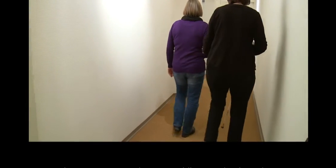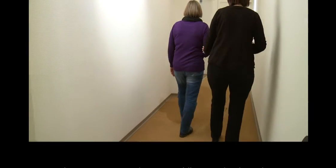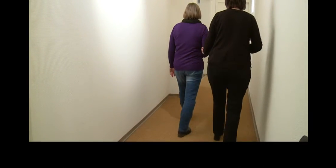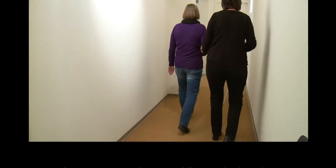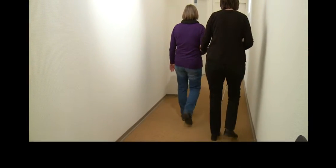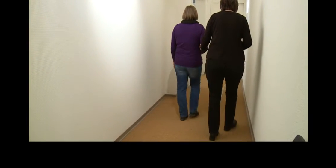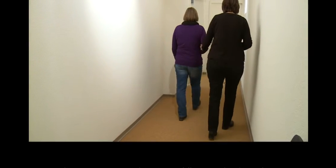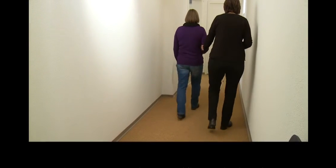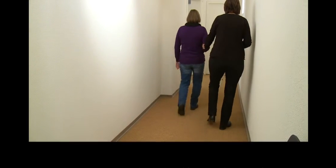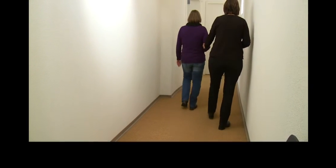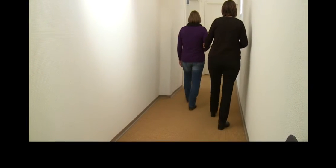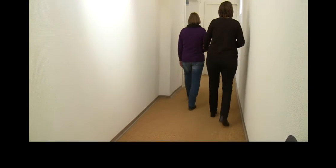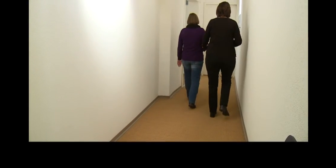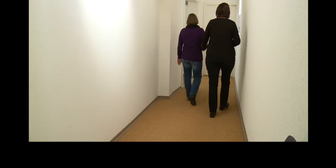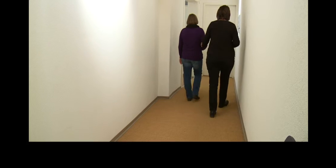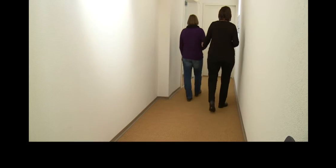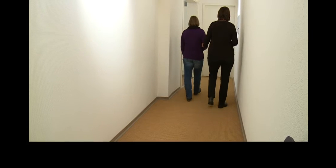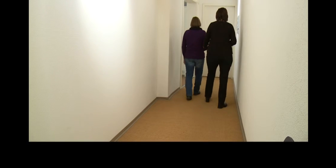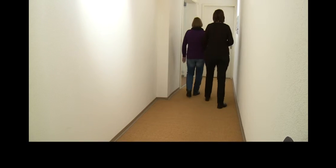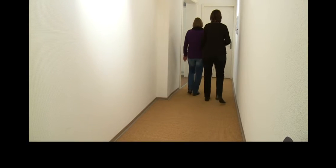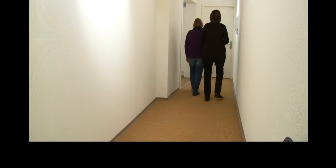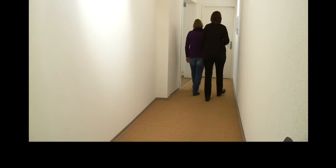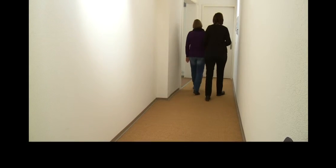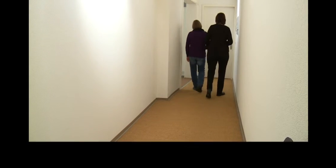the person you are guiding about the type of obstacle or steps.